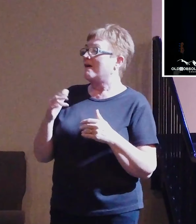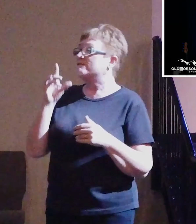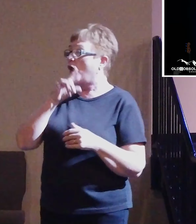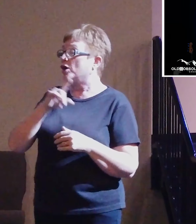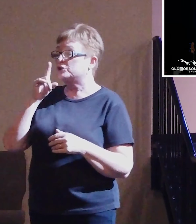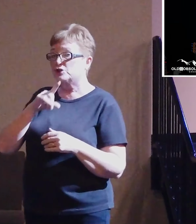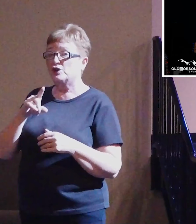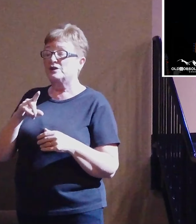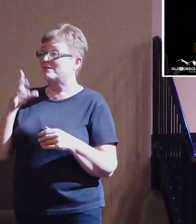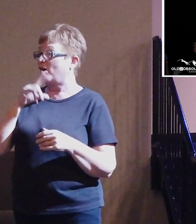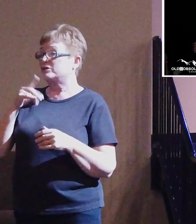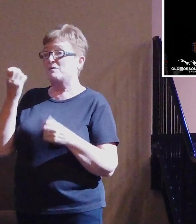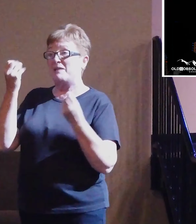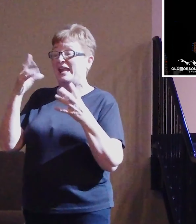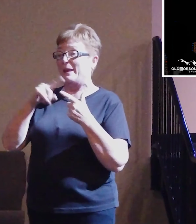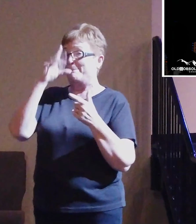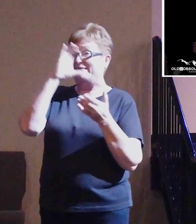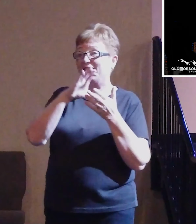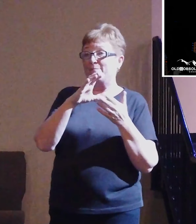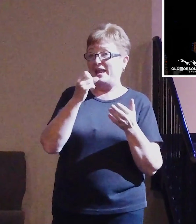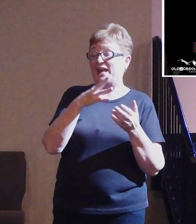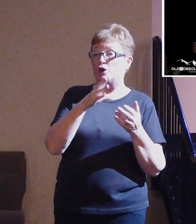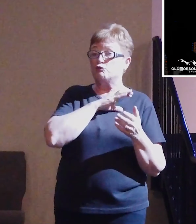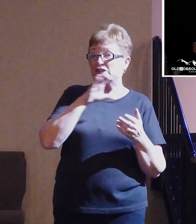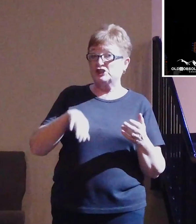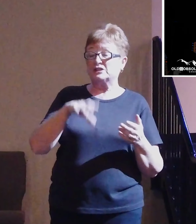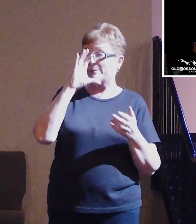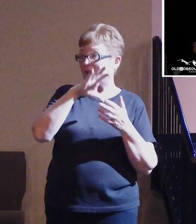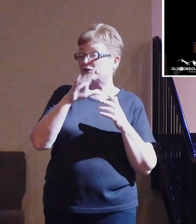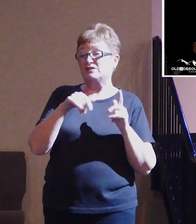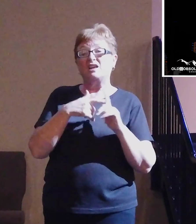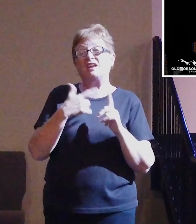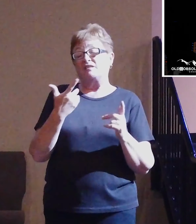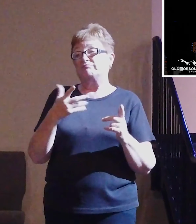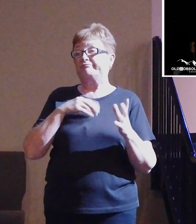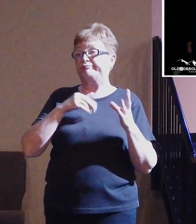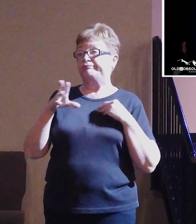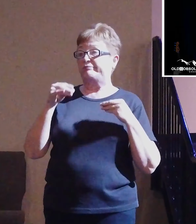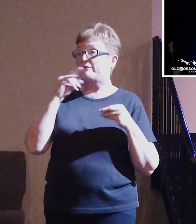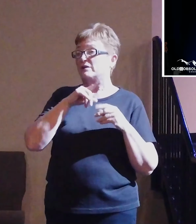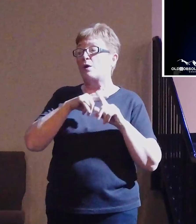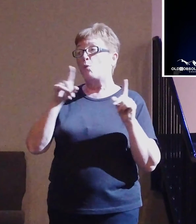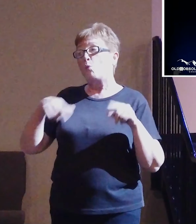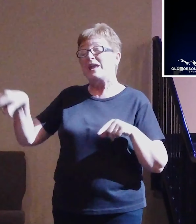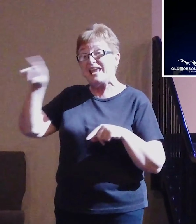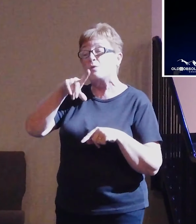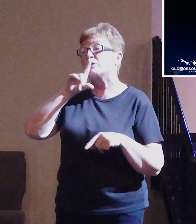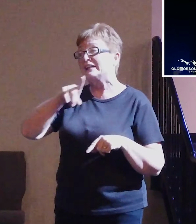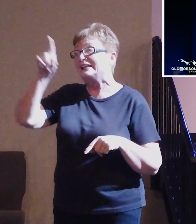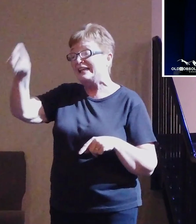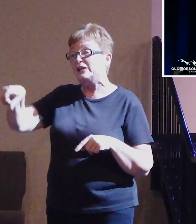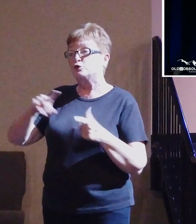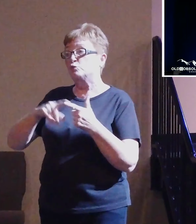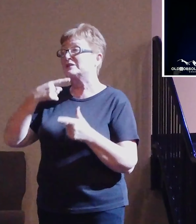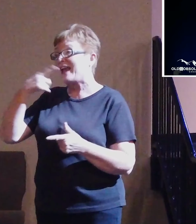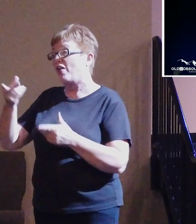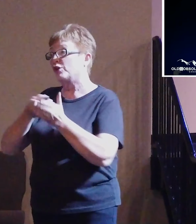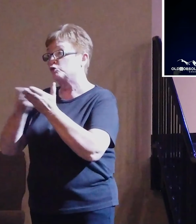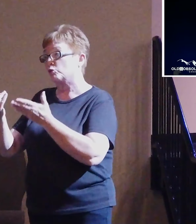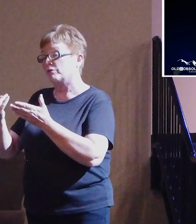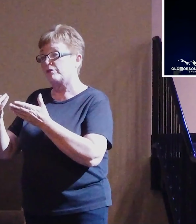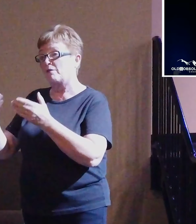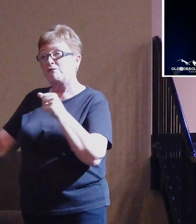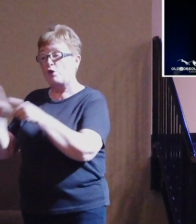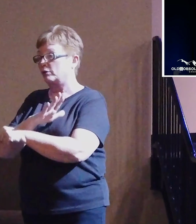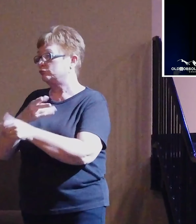lives of many unbelievers, Christians are called to tell the truth, the whole truth and nothing but the truth. Which brings us